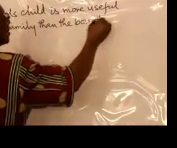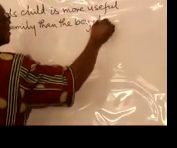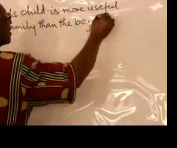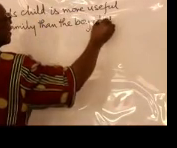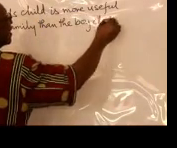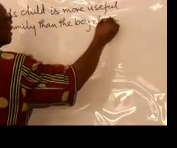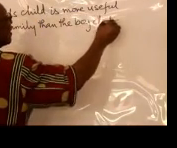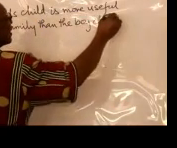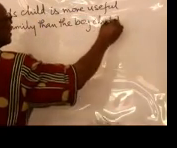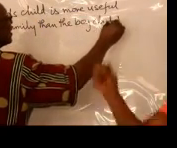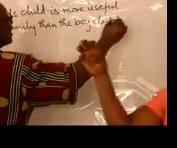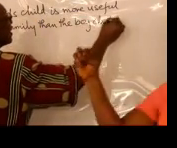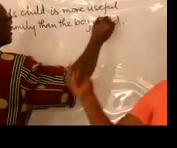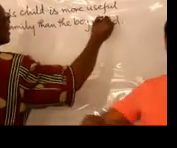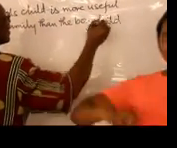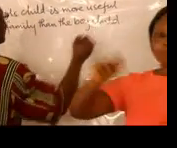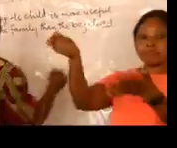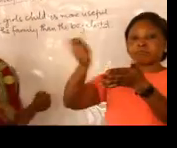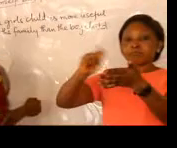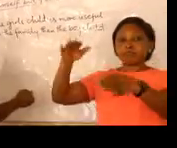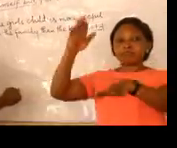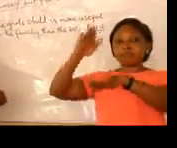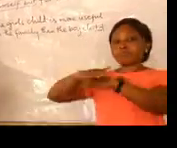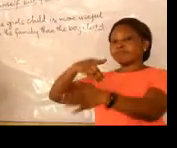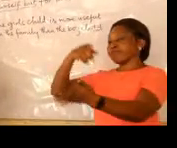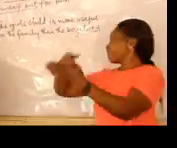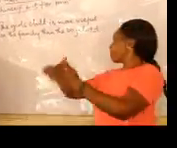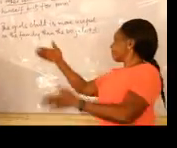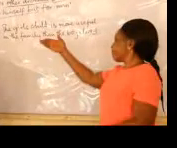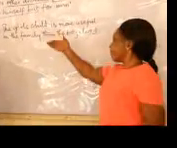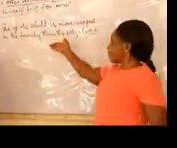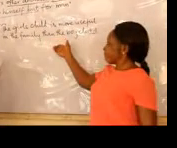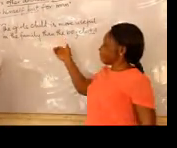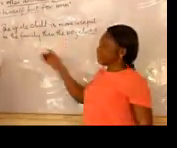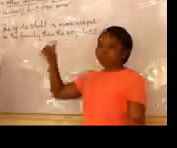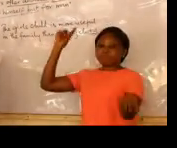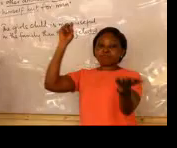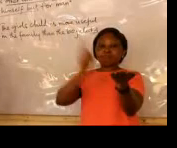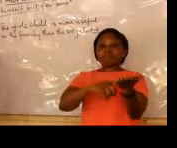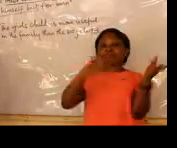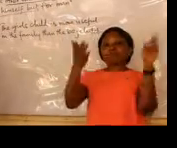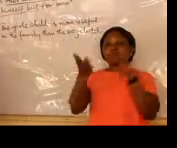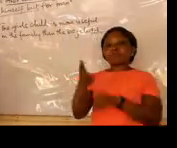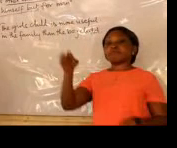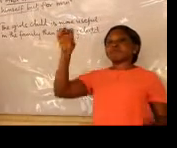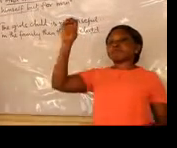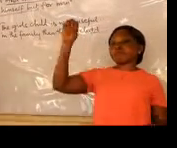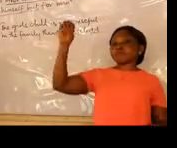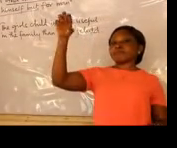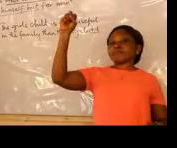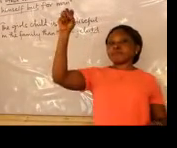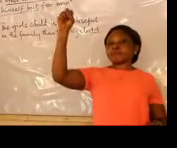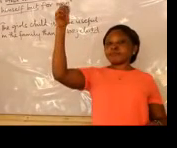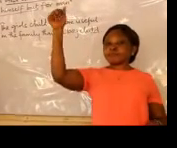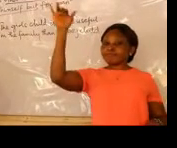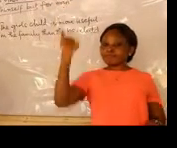So, write on this. Let's see what your points will be. Okay, let me give you